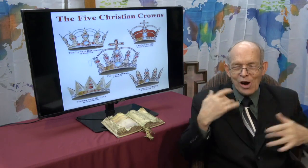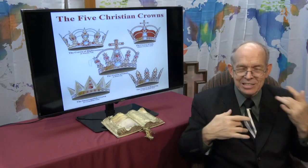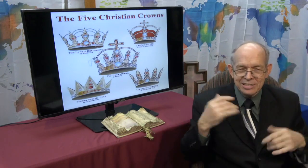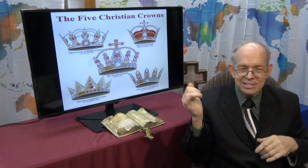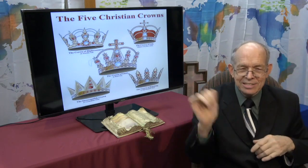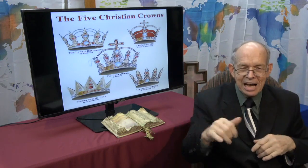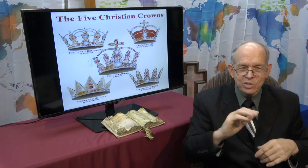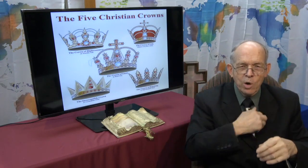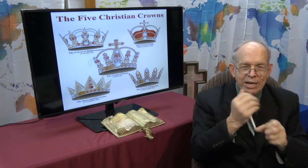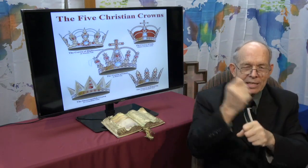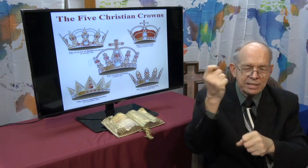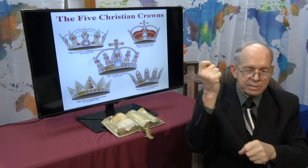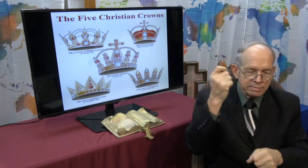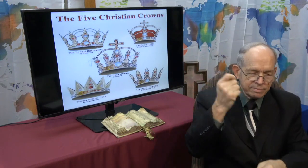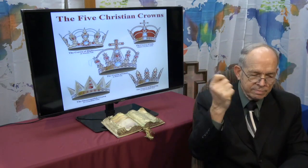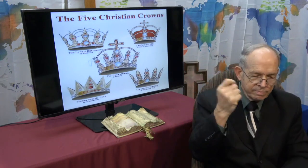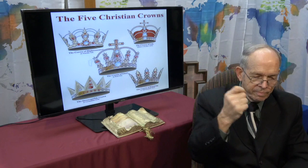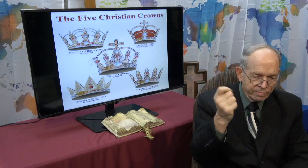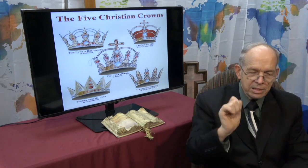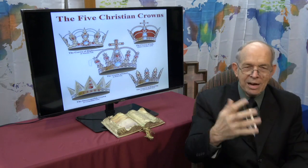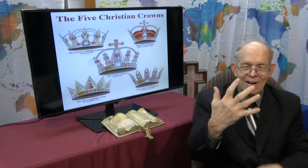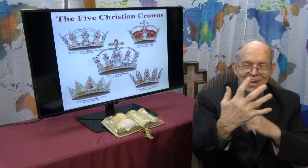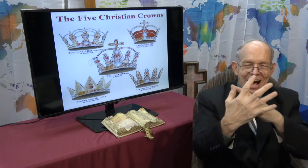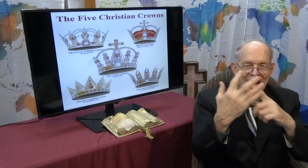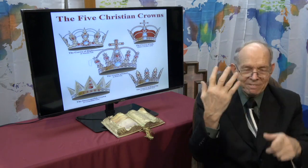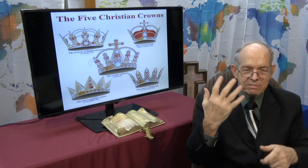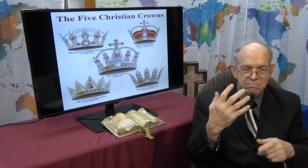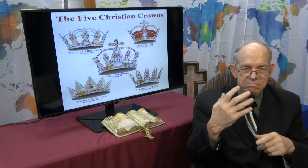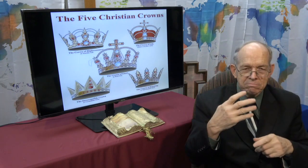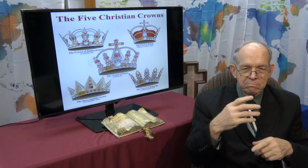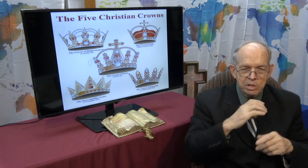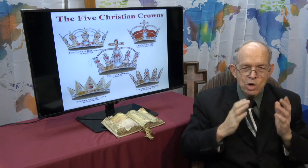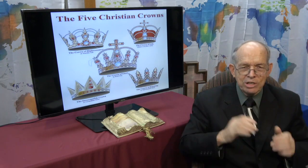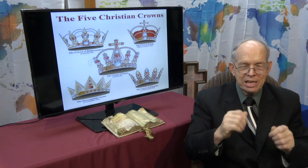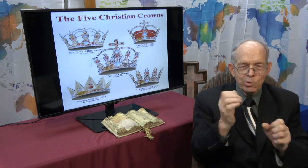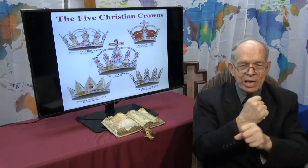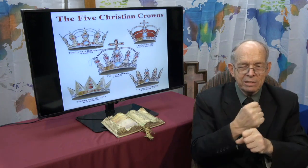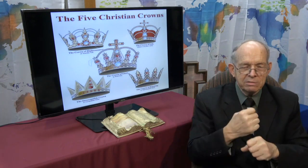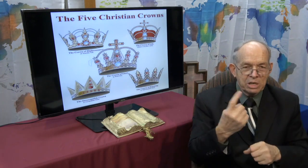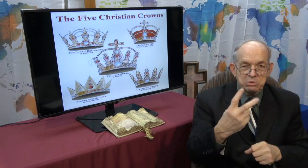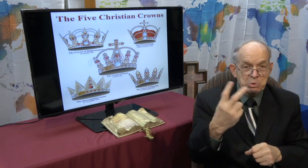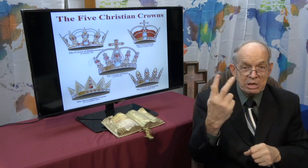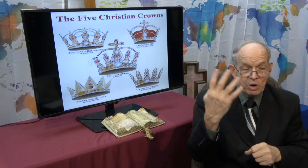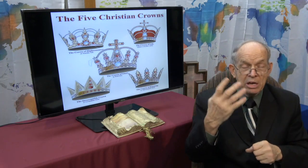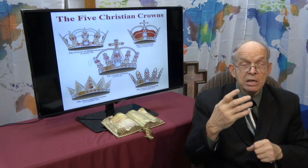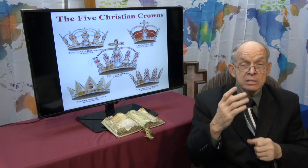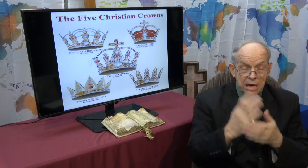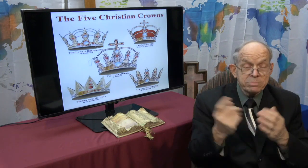rejoice. That's so many. Five. wasn't there then, but you people.